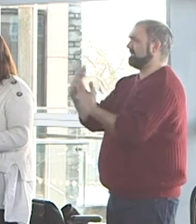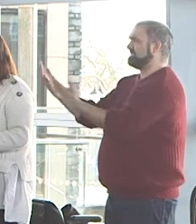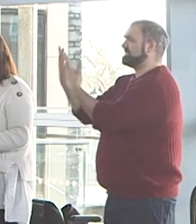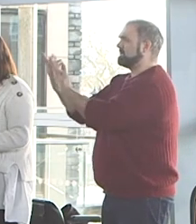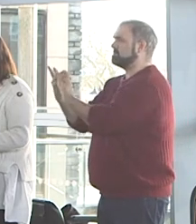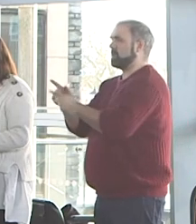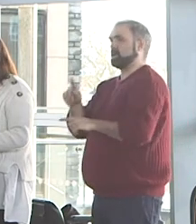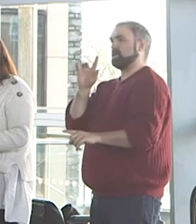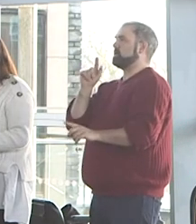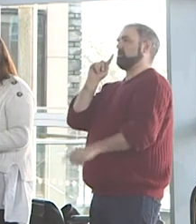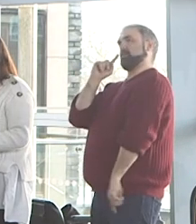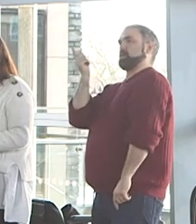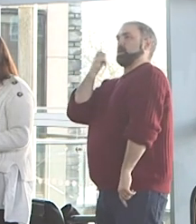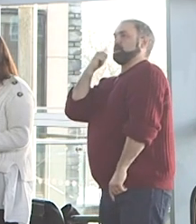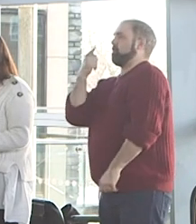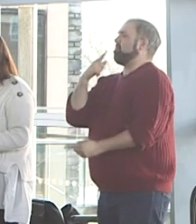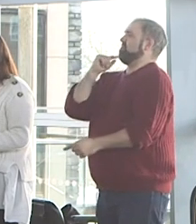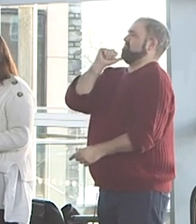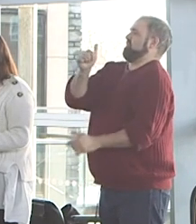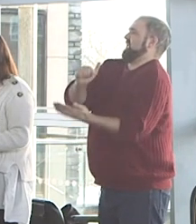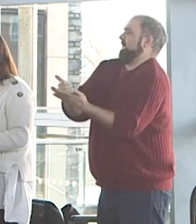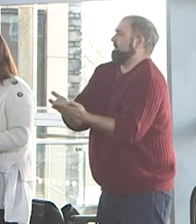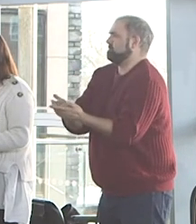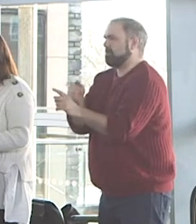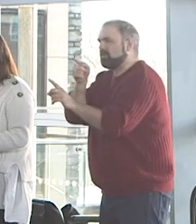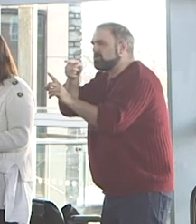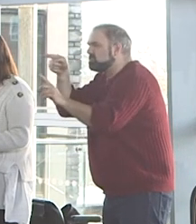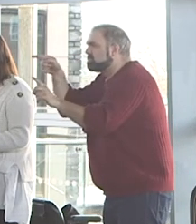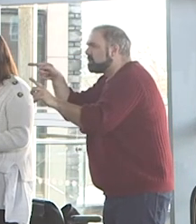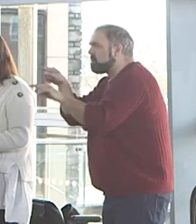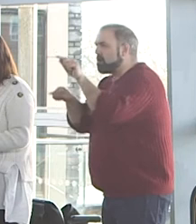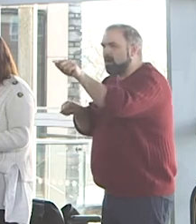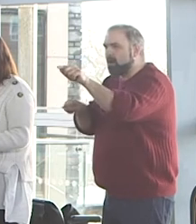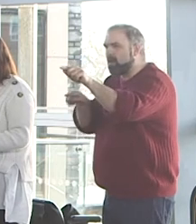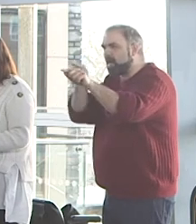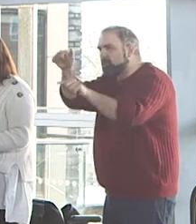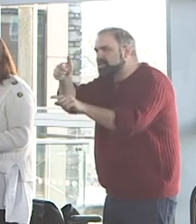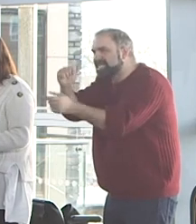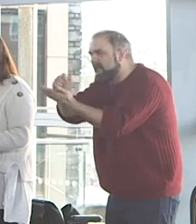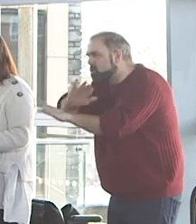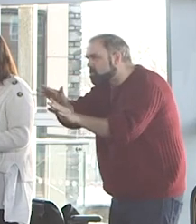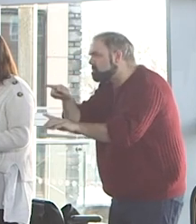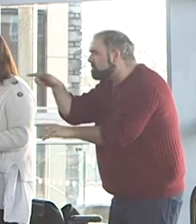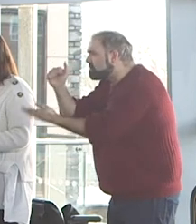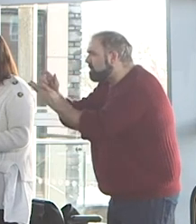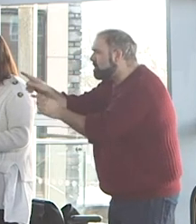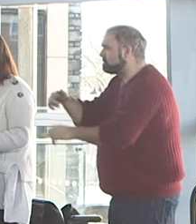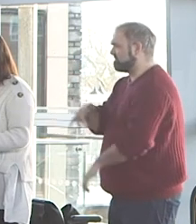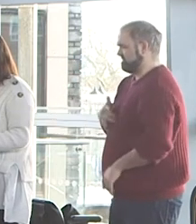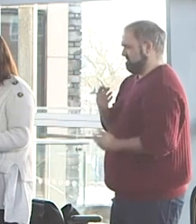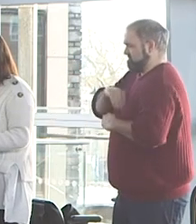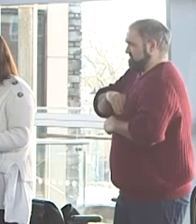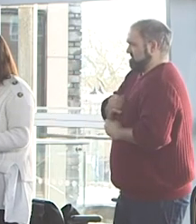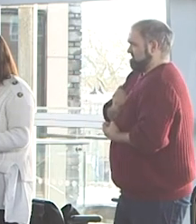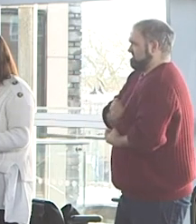like Spot the Gay, where they target people for a few days and they were trying to figure out whether they're gay or not, asking disgusting